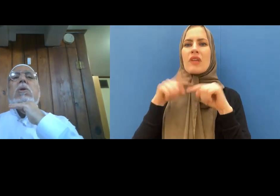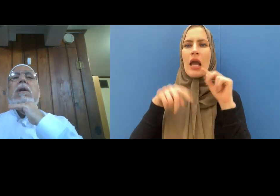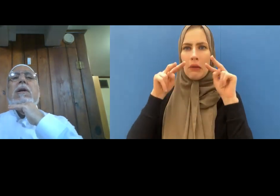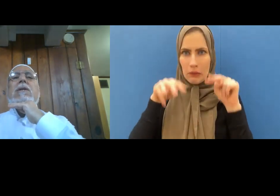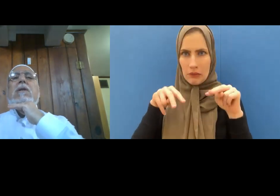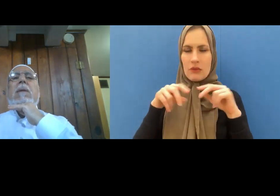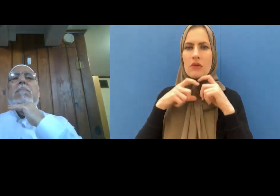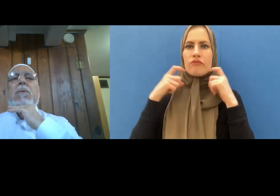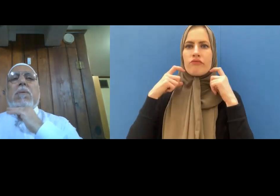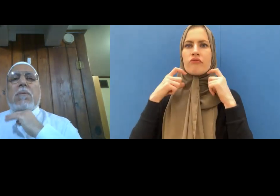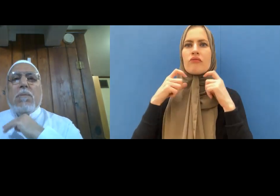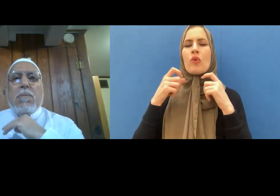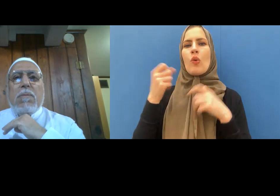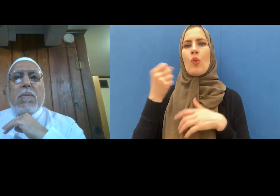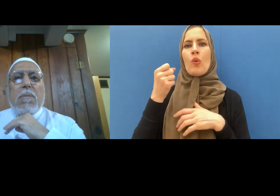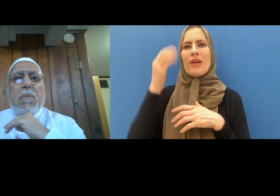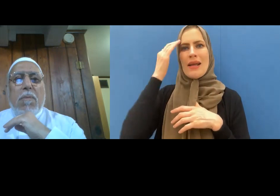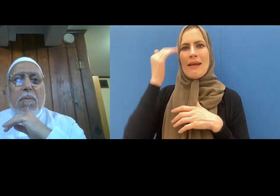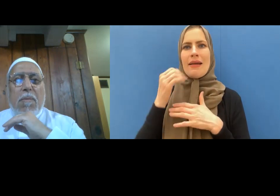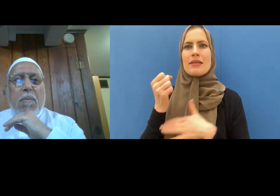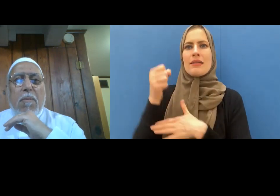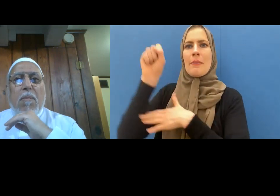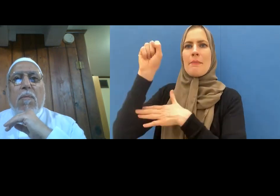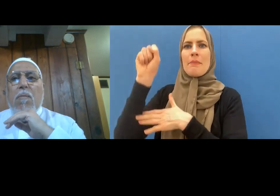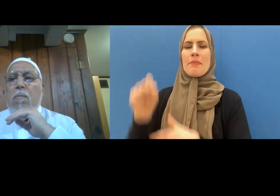it's holding their heads up.